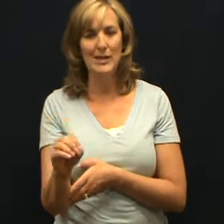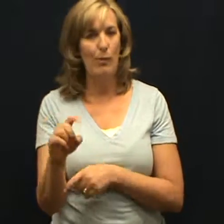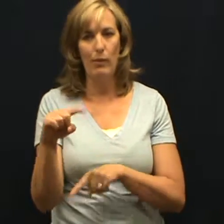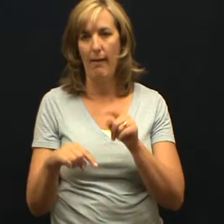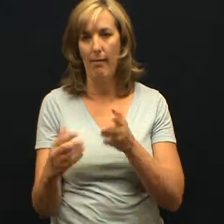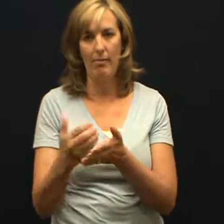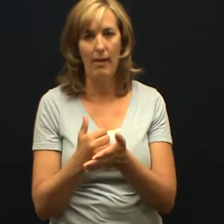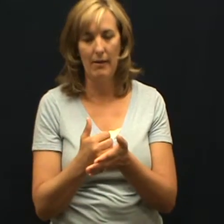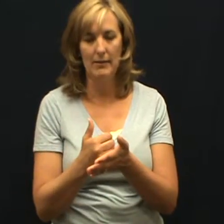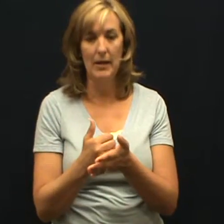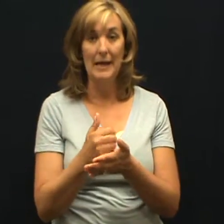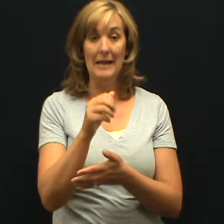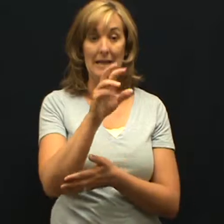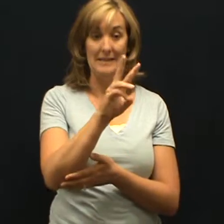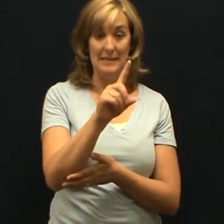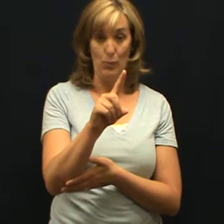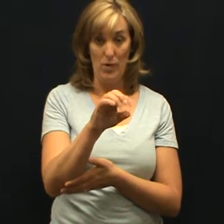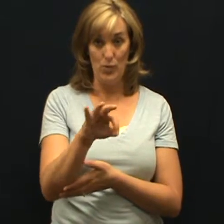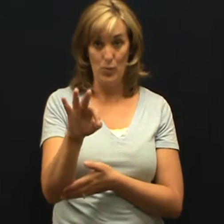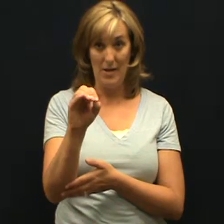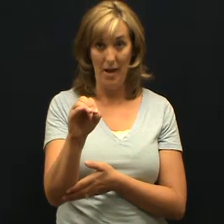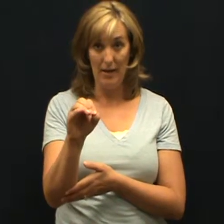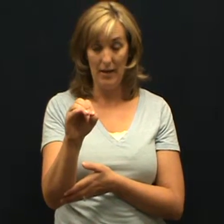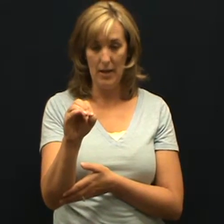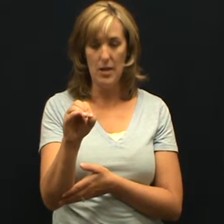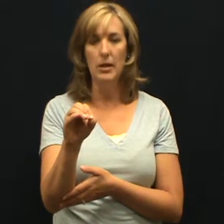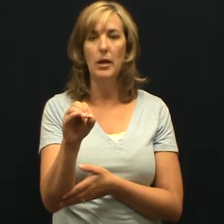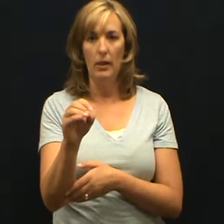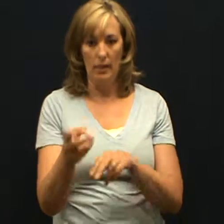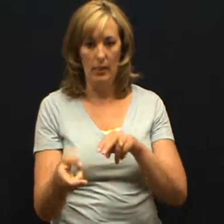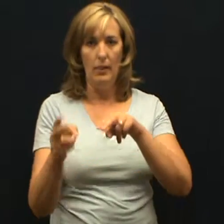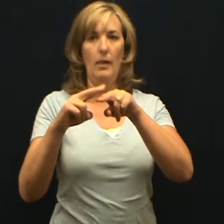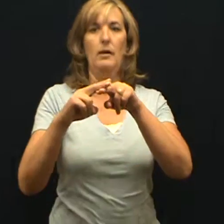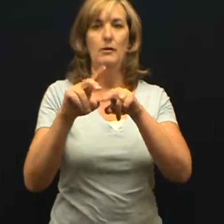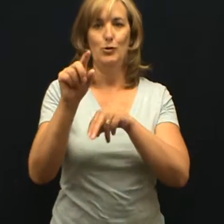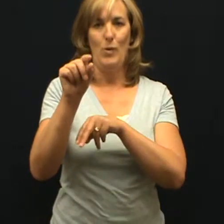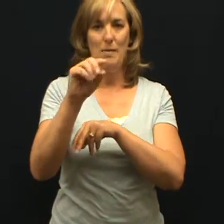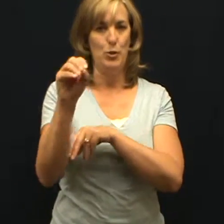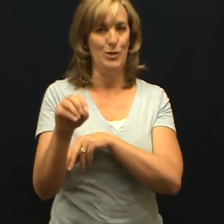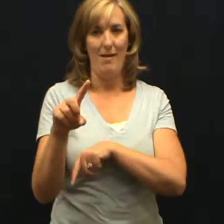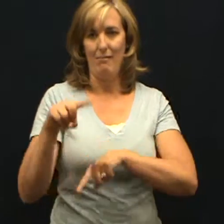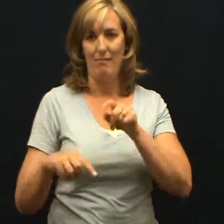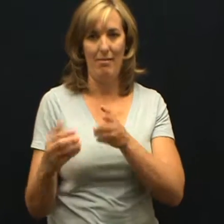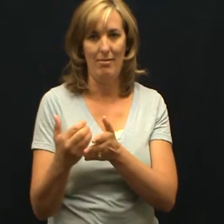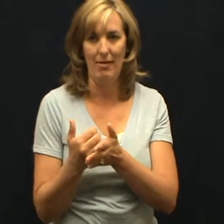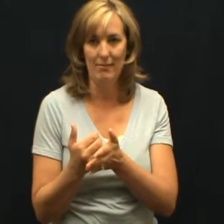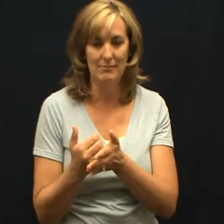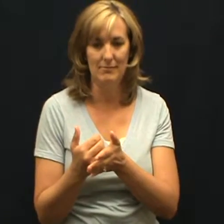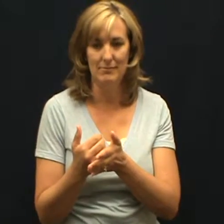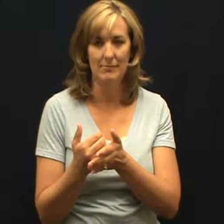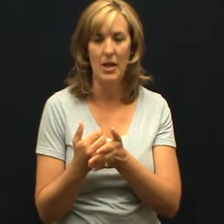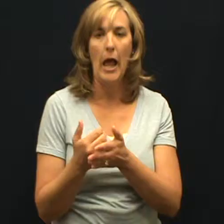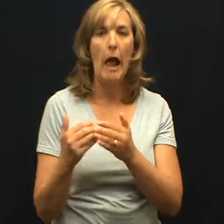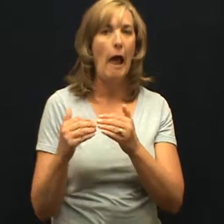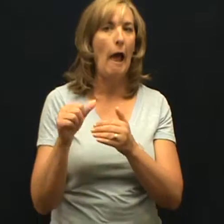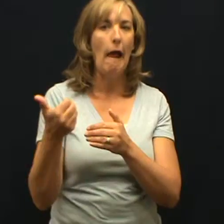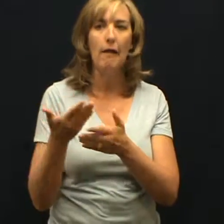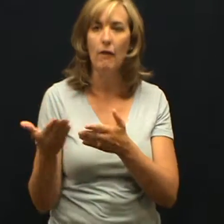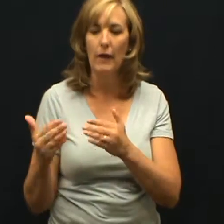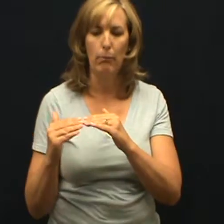uncollectible. 61 to 90 days jumps up to 20% uncollectible of those receivables, and anything over 90 days, we